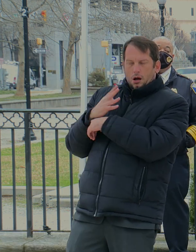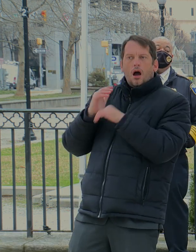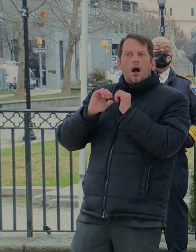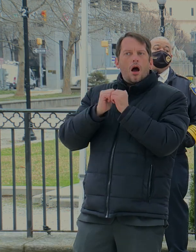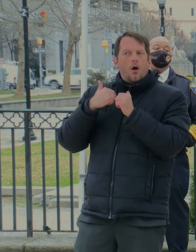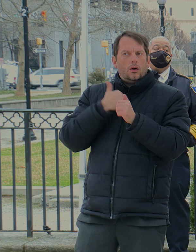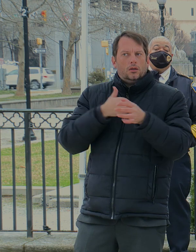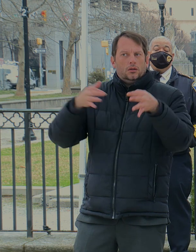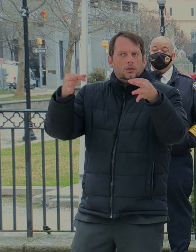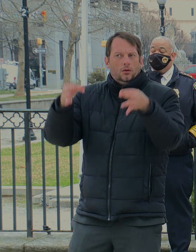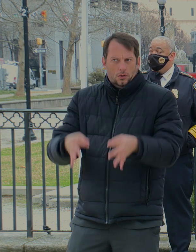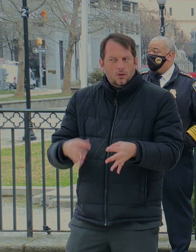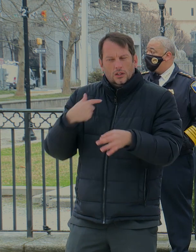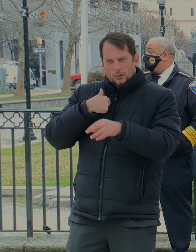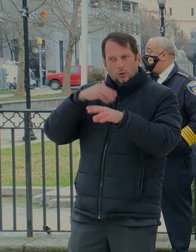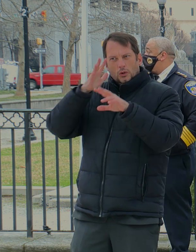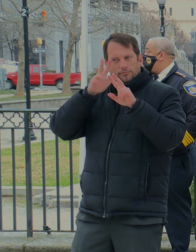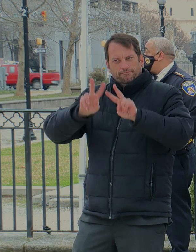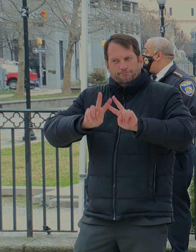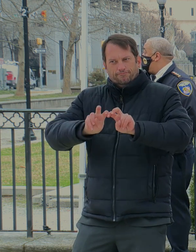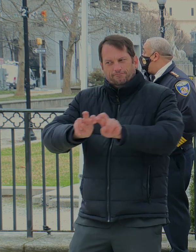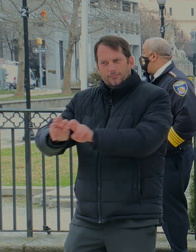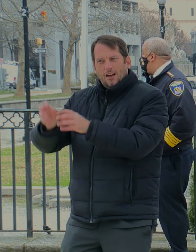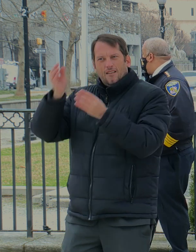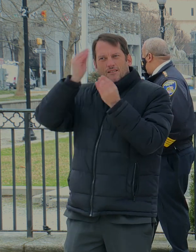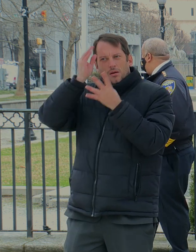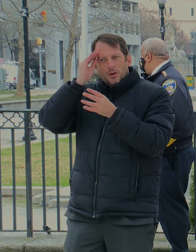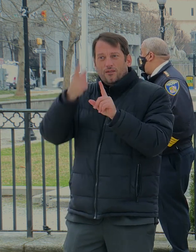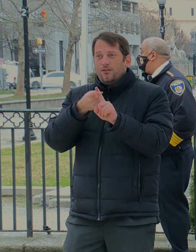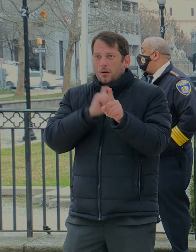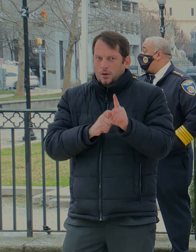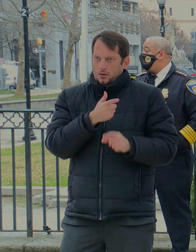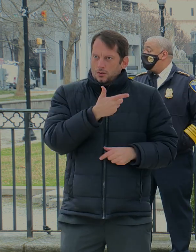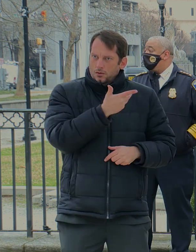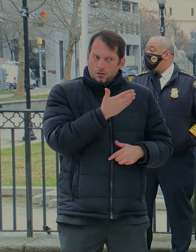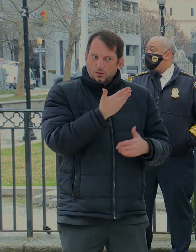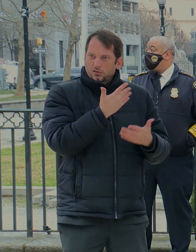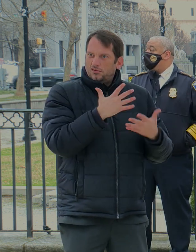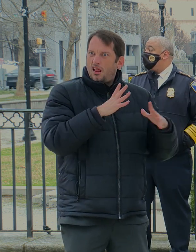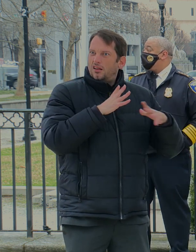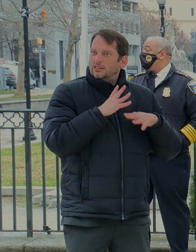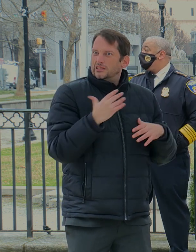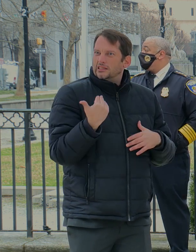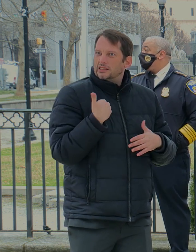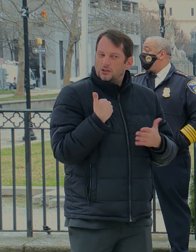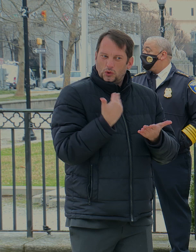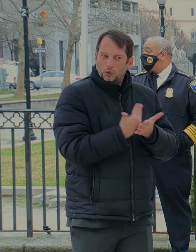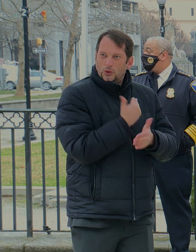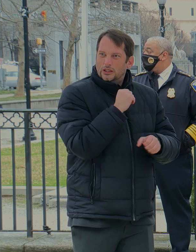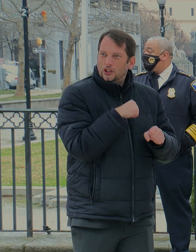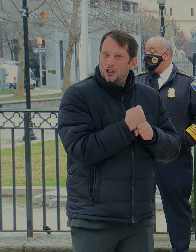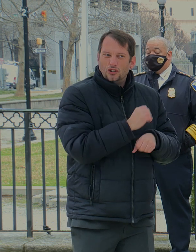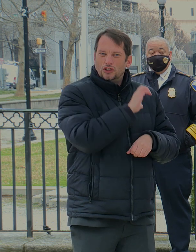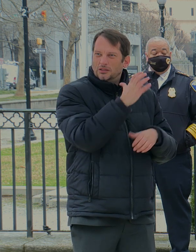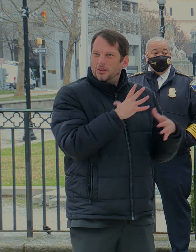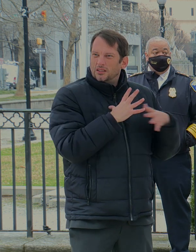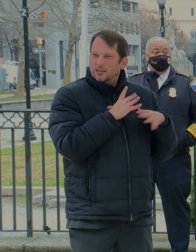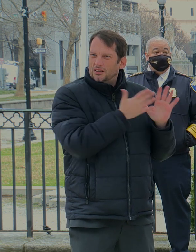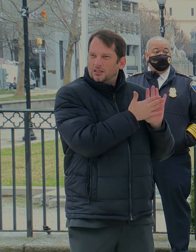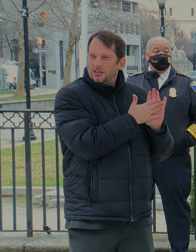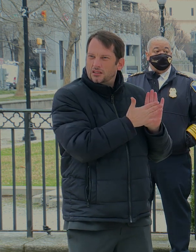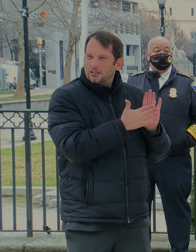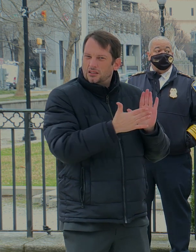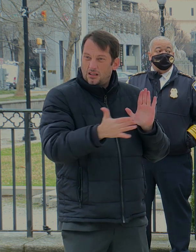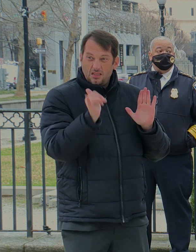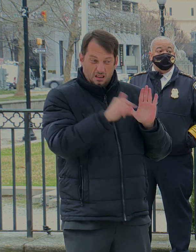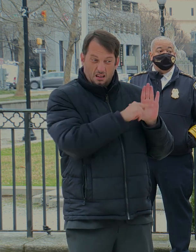the information coming out of the New Year's holiday as we saw spikes around the holidays. That's what will guide the decision, nothing else.